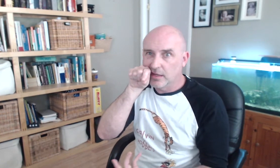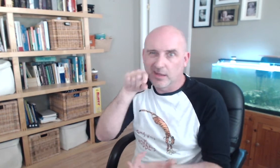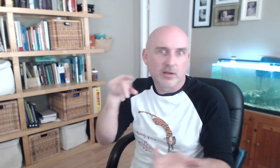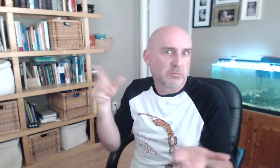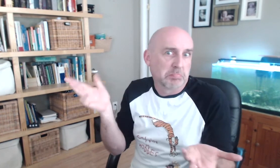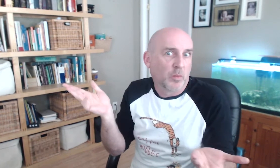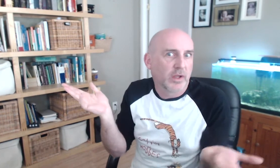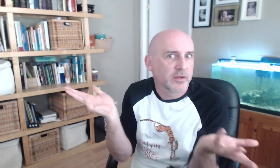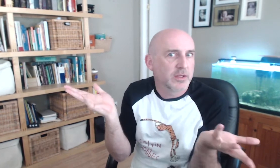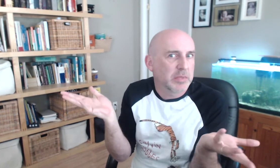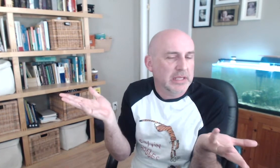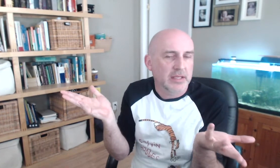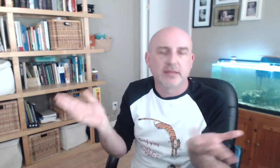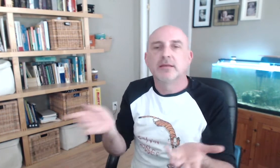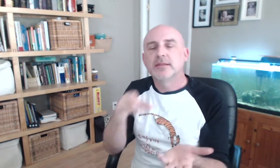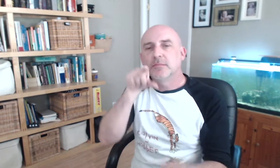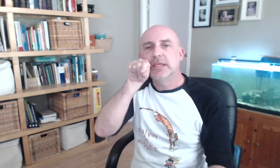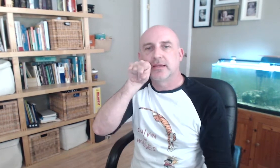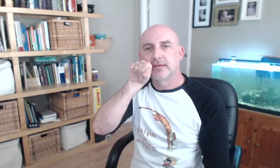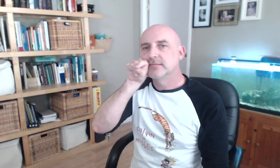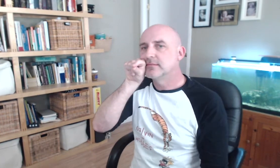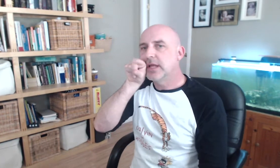representing, what could it be? The beak, right?